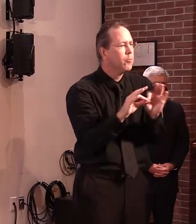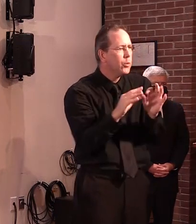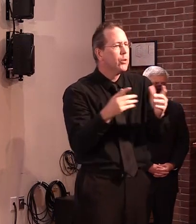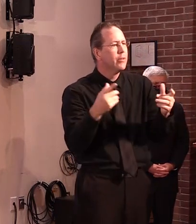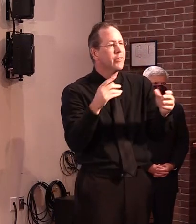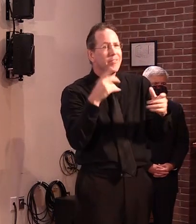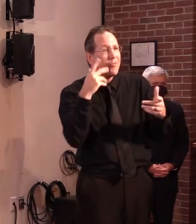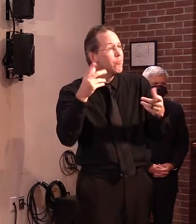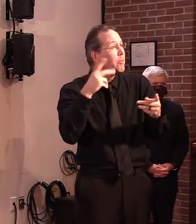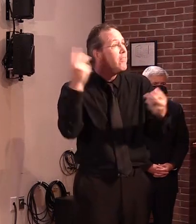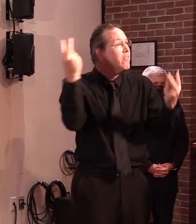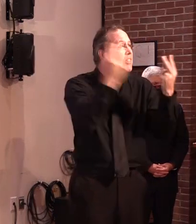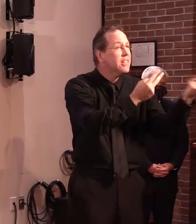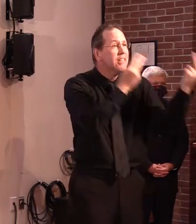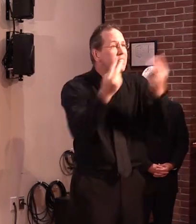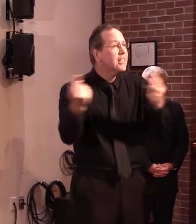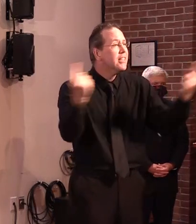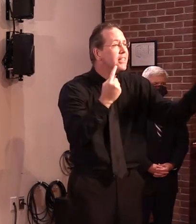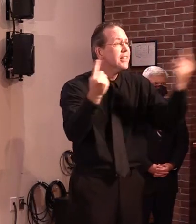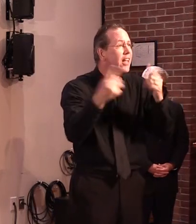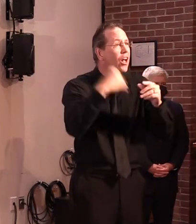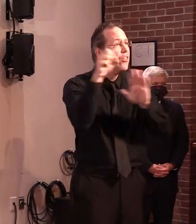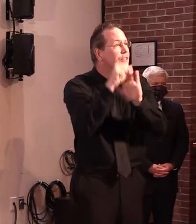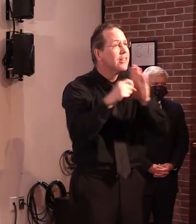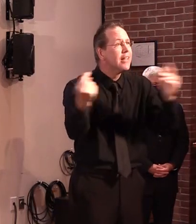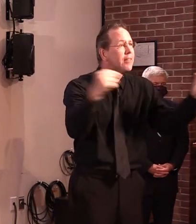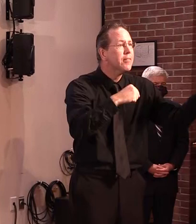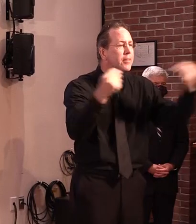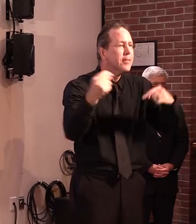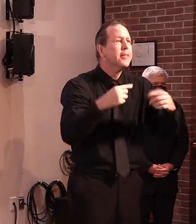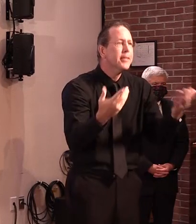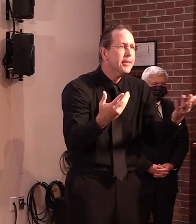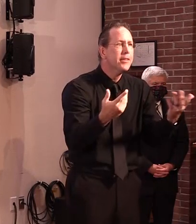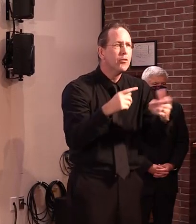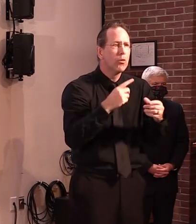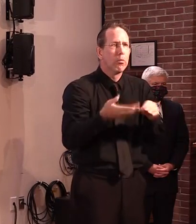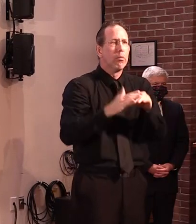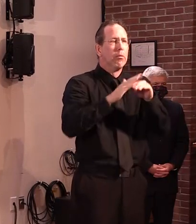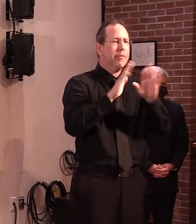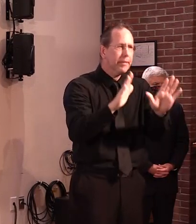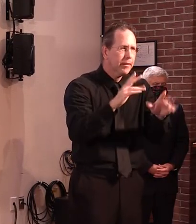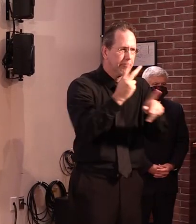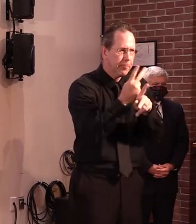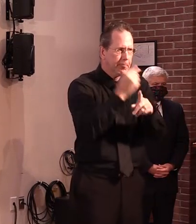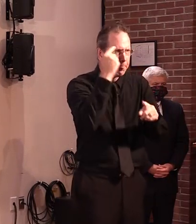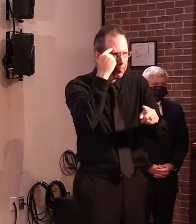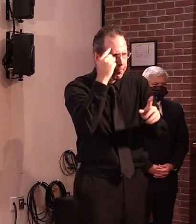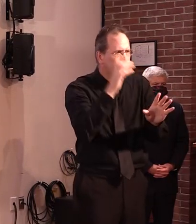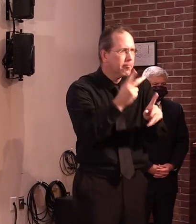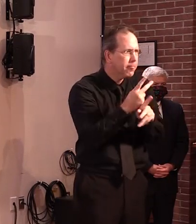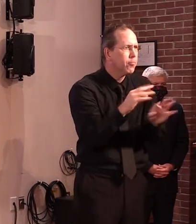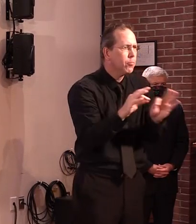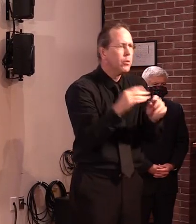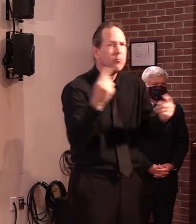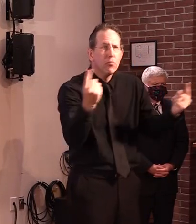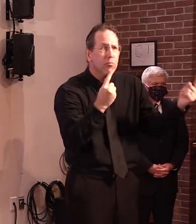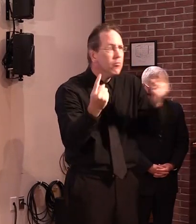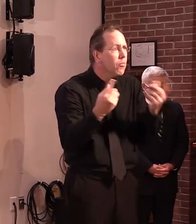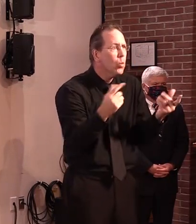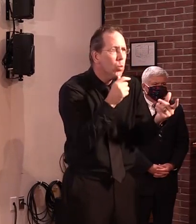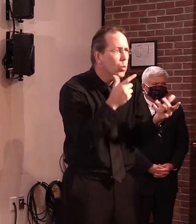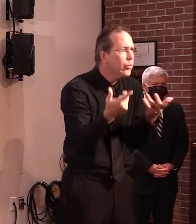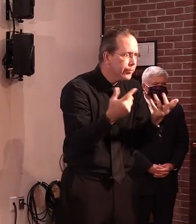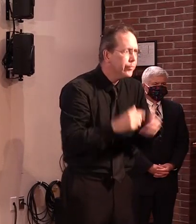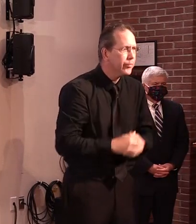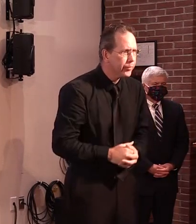Vermont from states and regions that have a higher degree of test positivity. I don't think you inevitably are going to have a